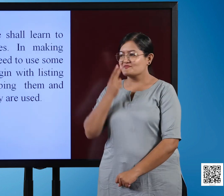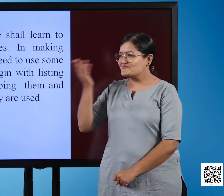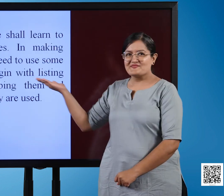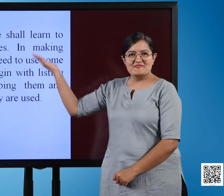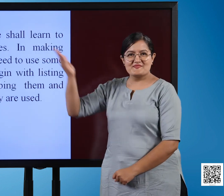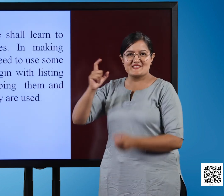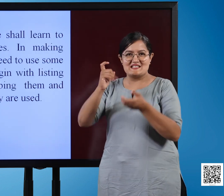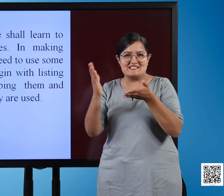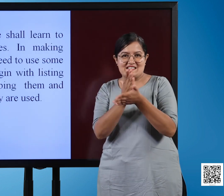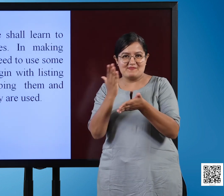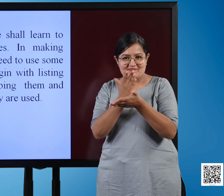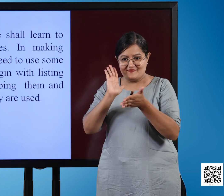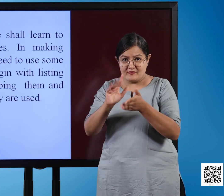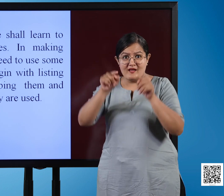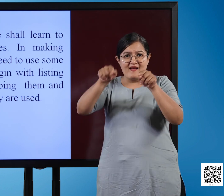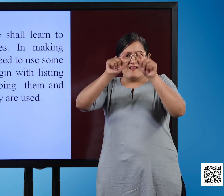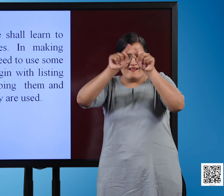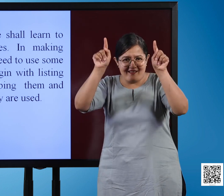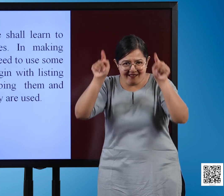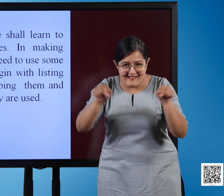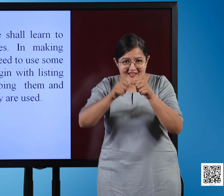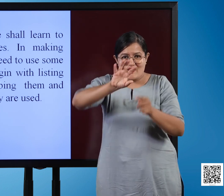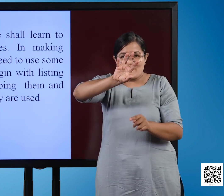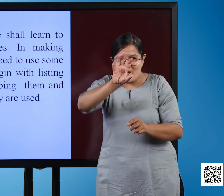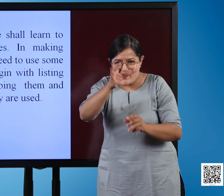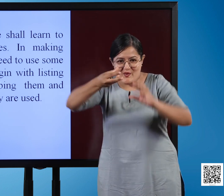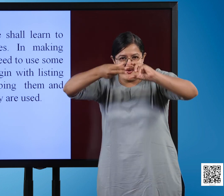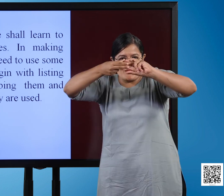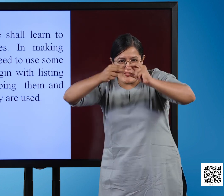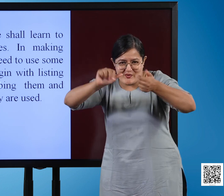In this chapter, we shall learn to make these shapes.